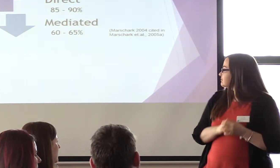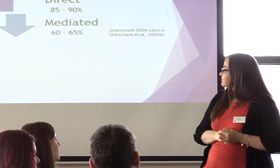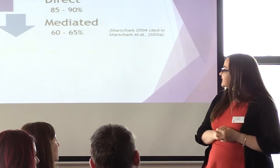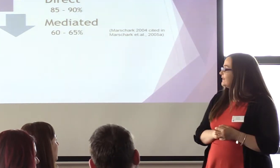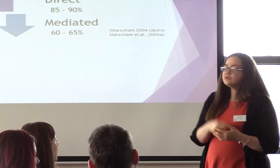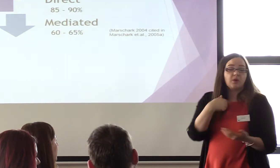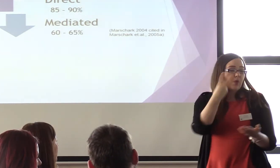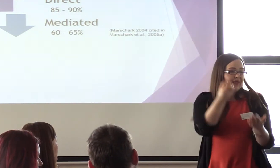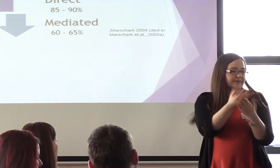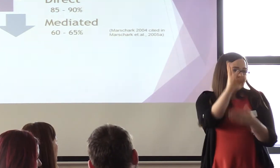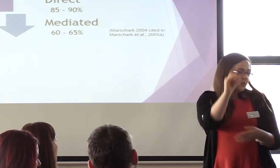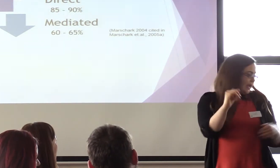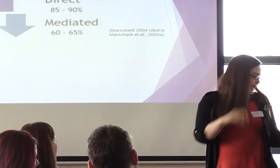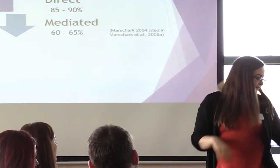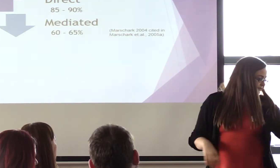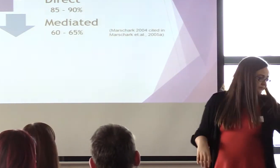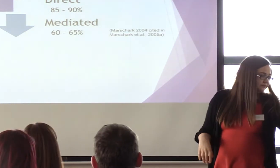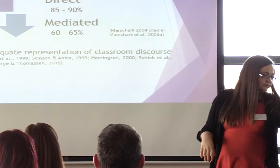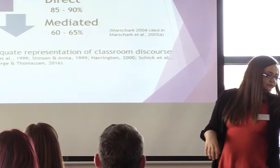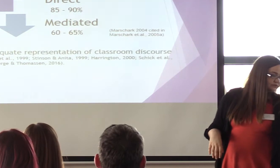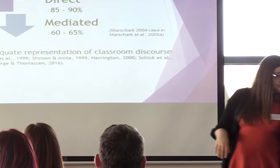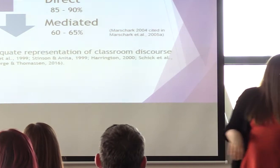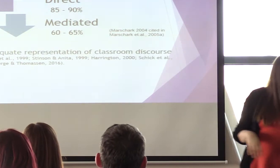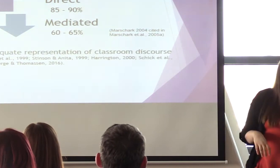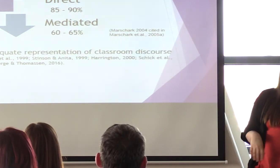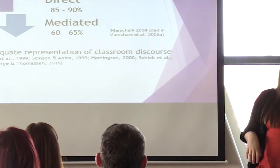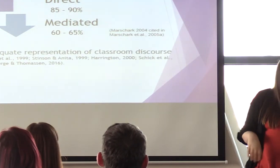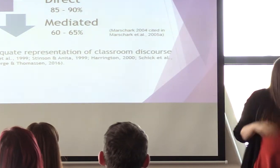difference. And I'll explain why.